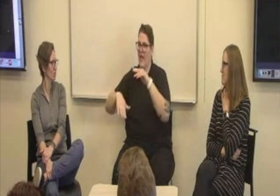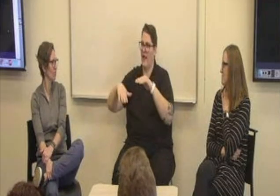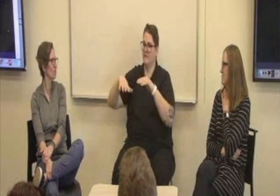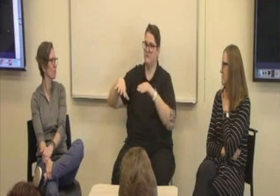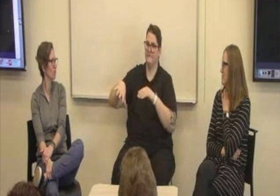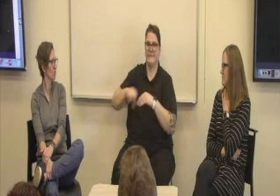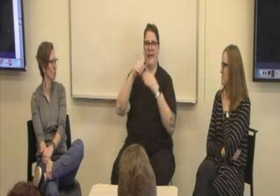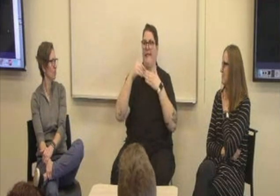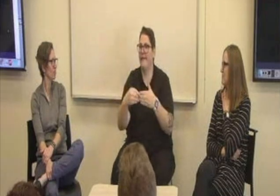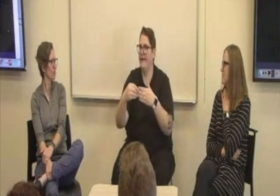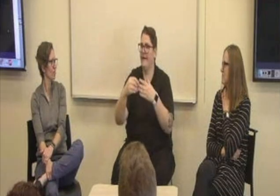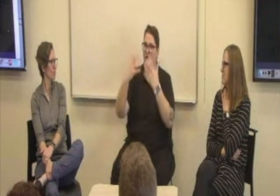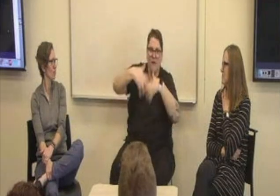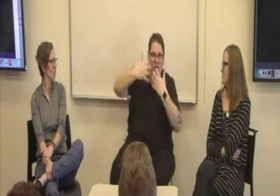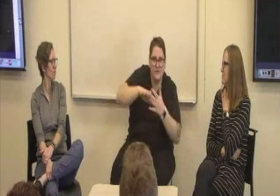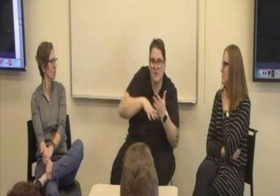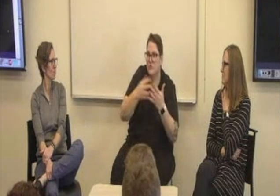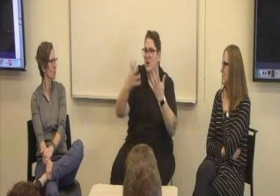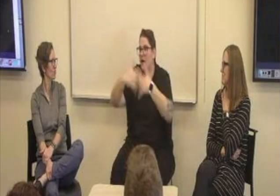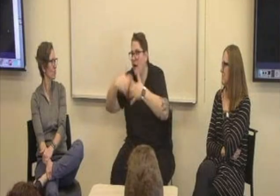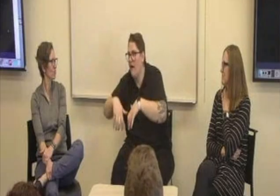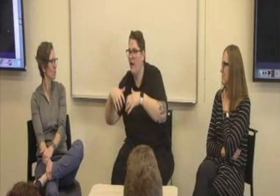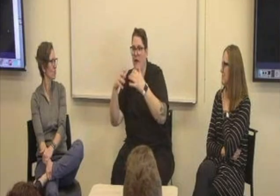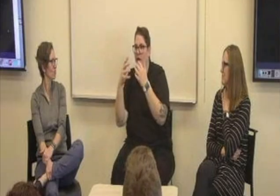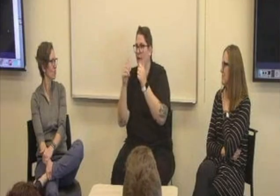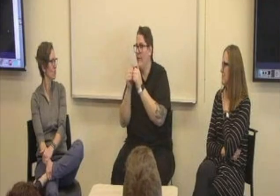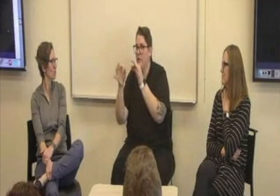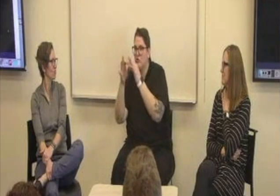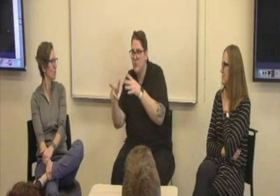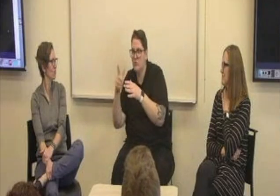designated interpreters who work with deaf professionals.